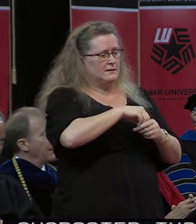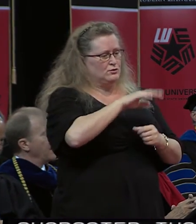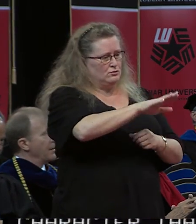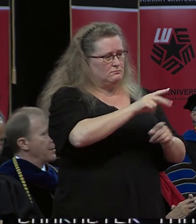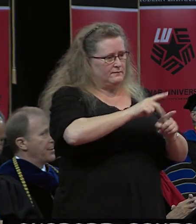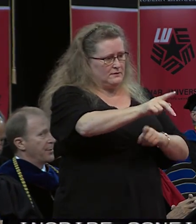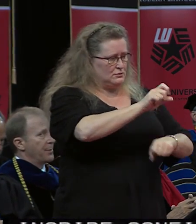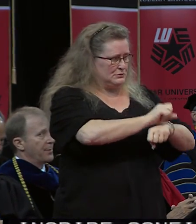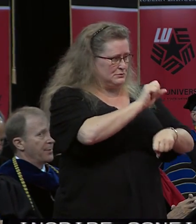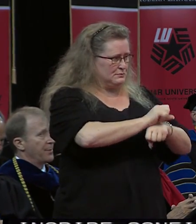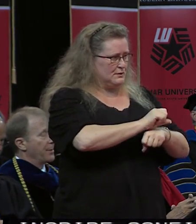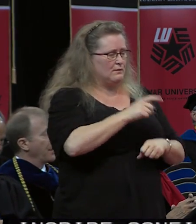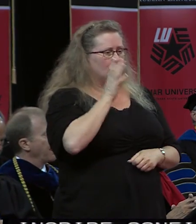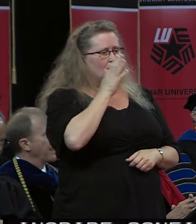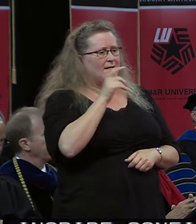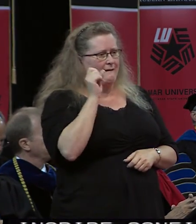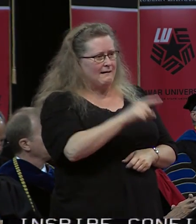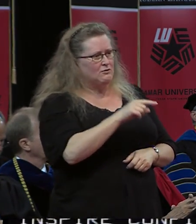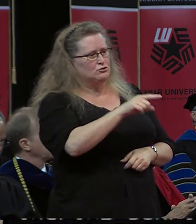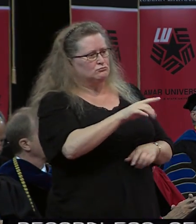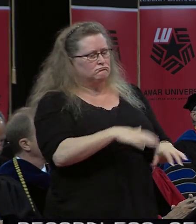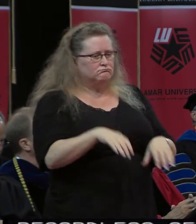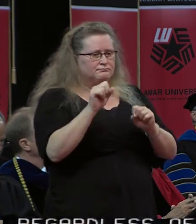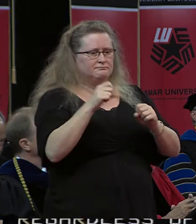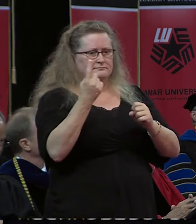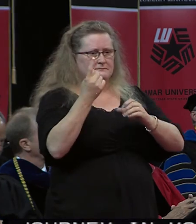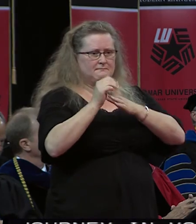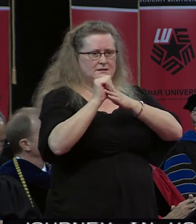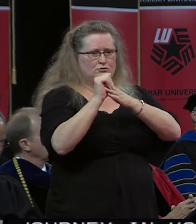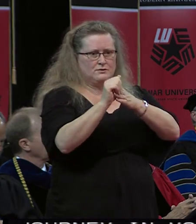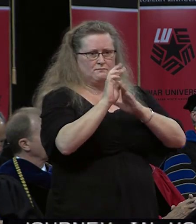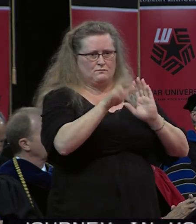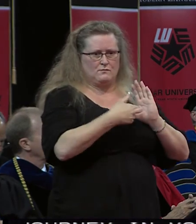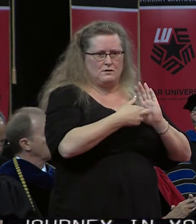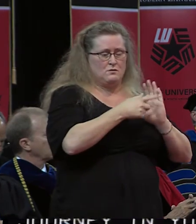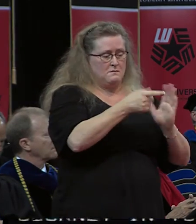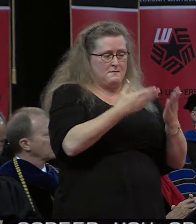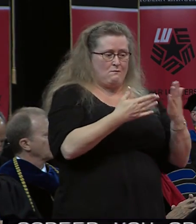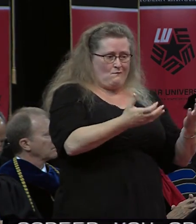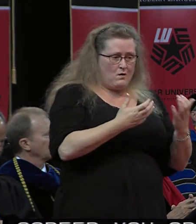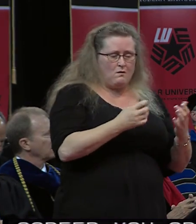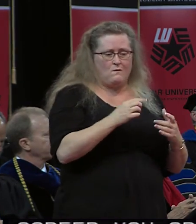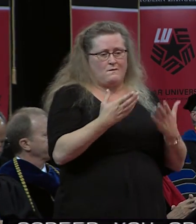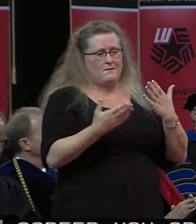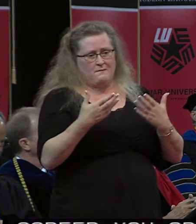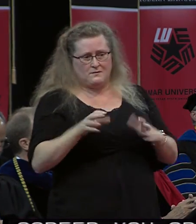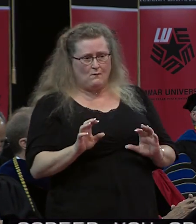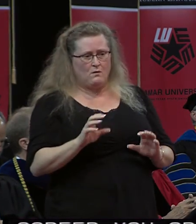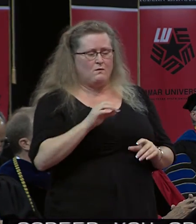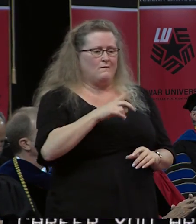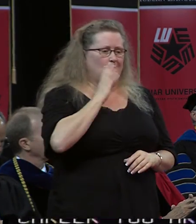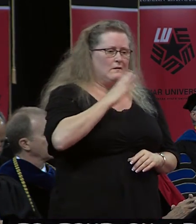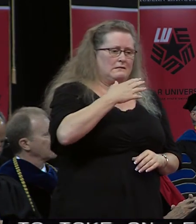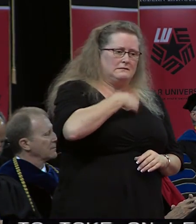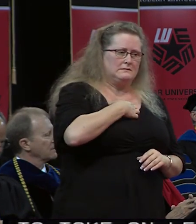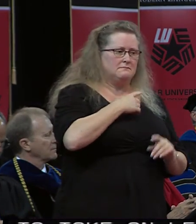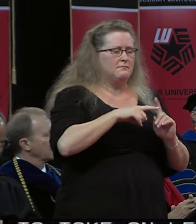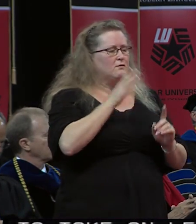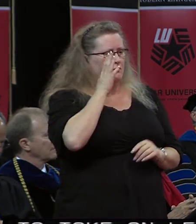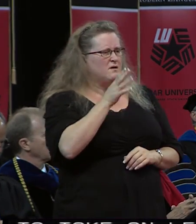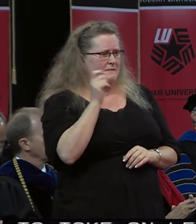are going to be asked to take on leadership roles. You may not want them, you may grouse about them, but you're going to be asked to take them